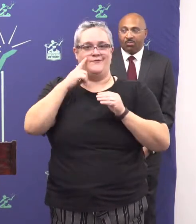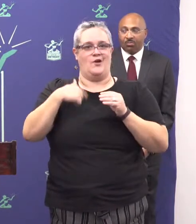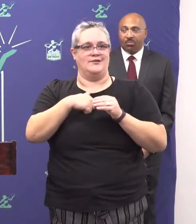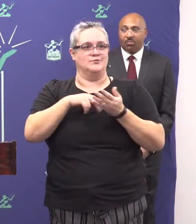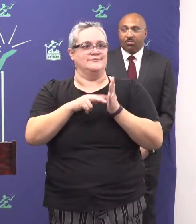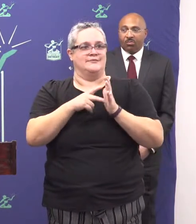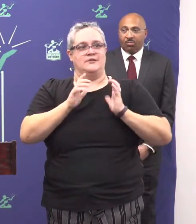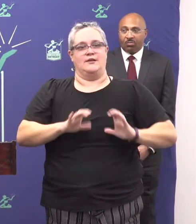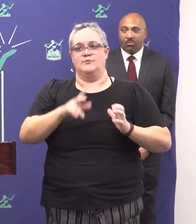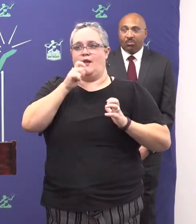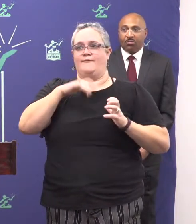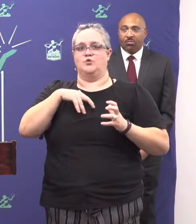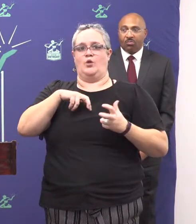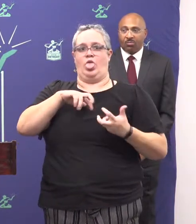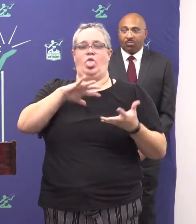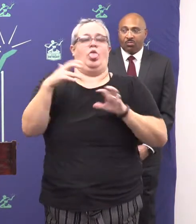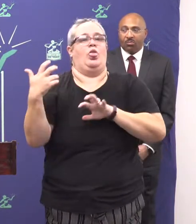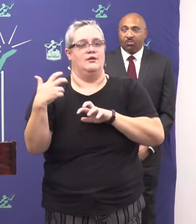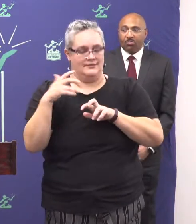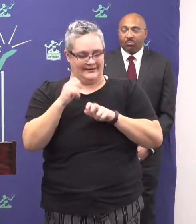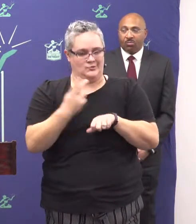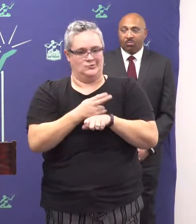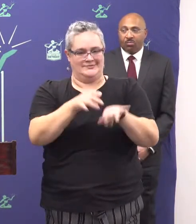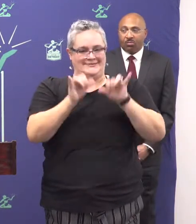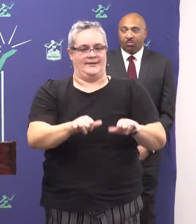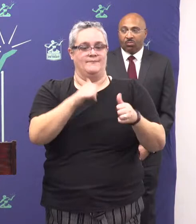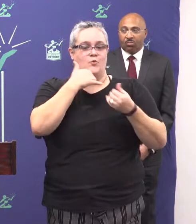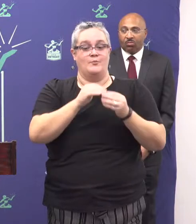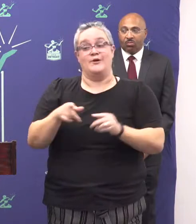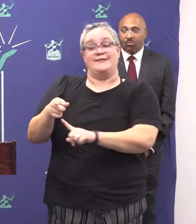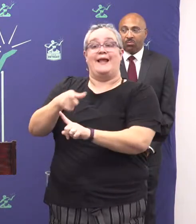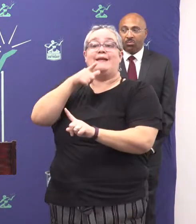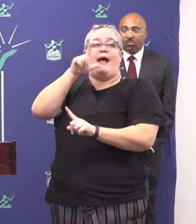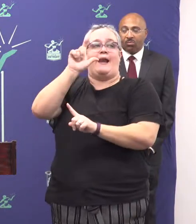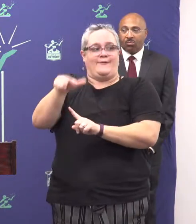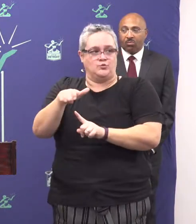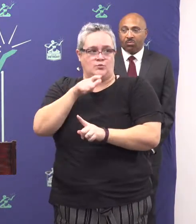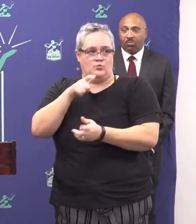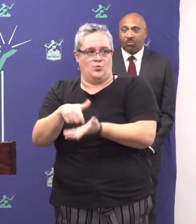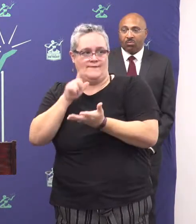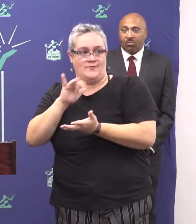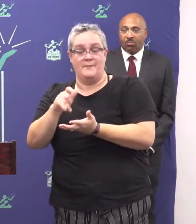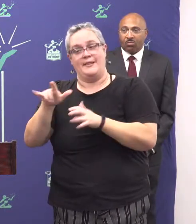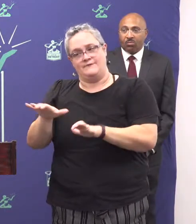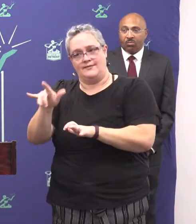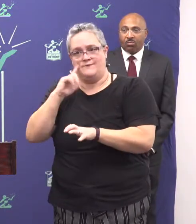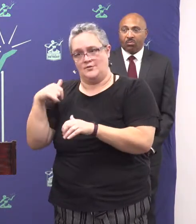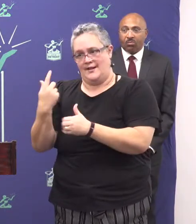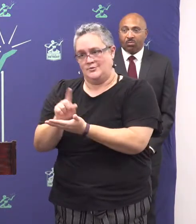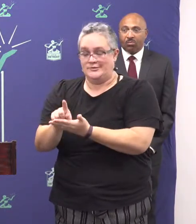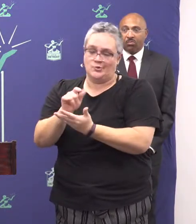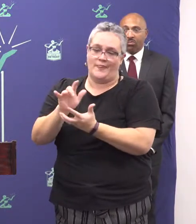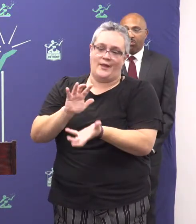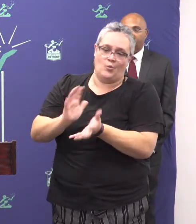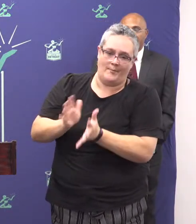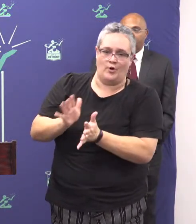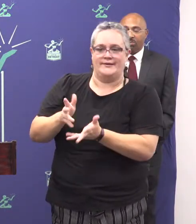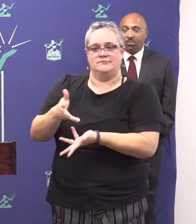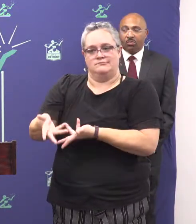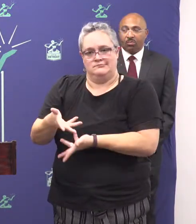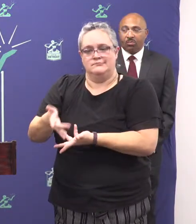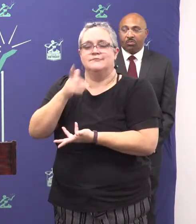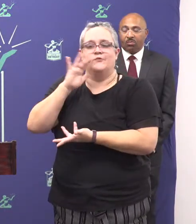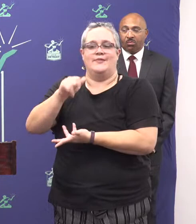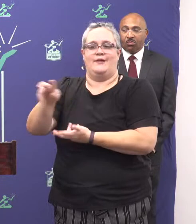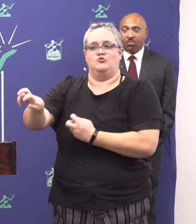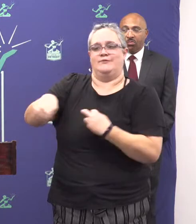our customers can continue the same phone number, which they didn't have to do, and they've done in the last week. So they're cooperating with us on this transition.